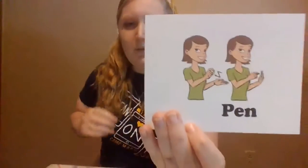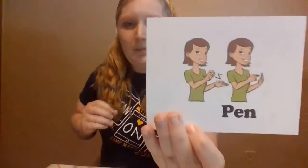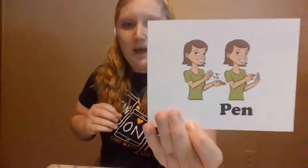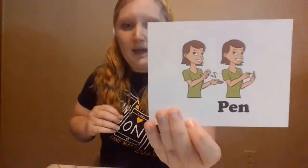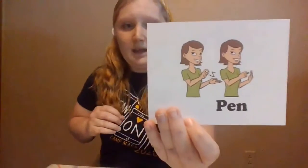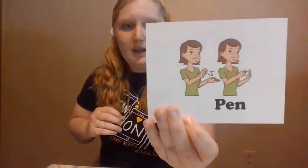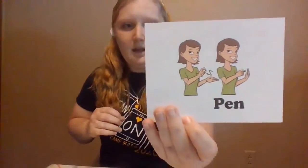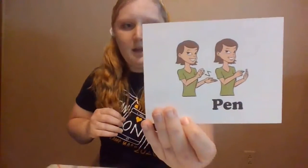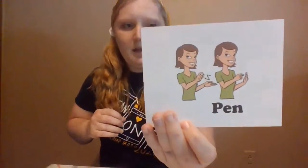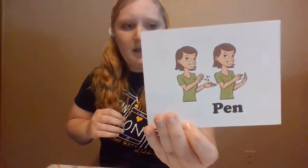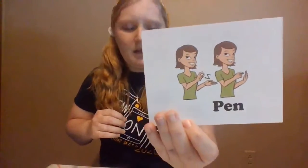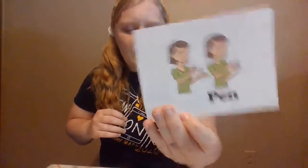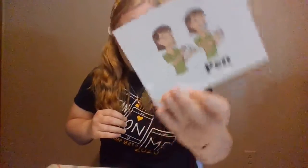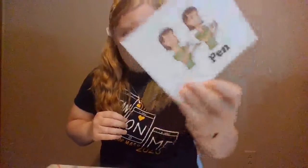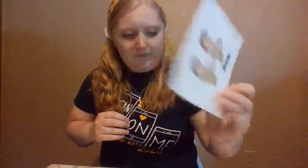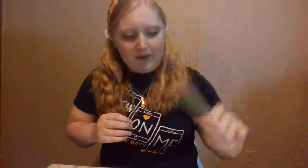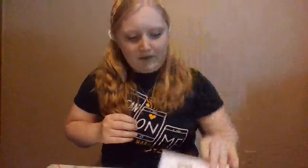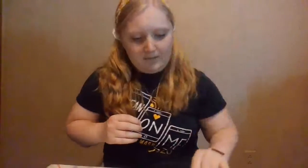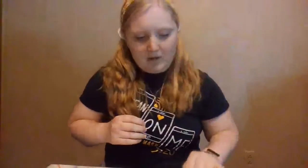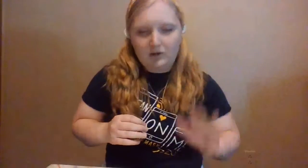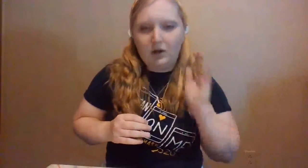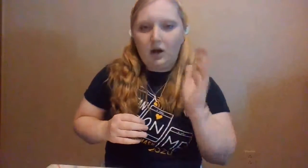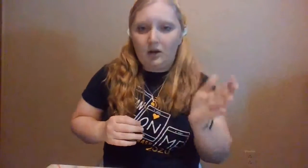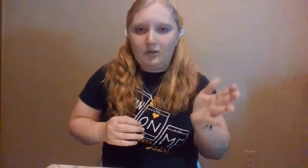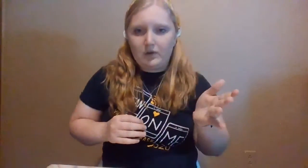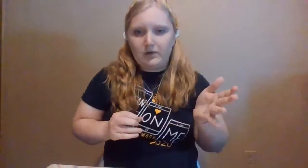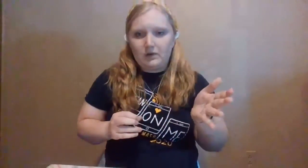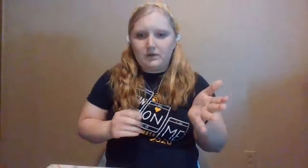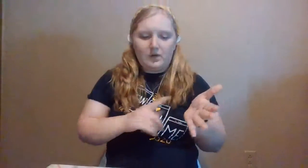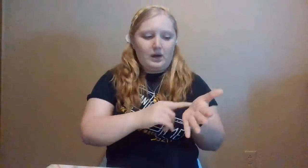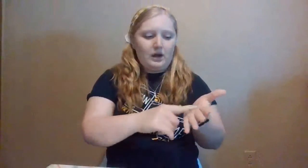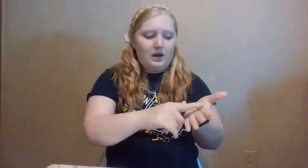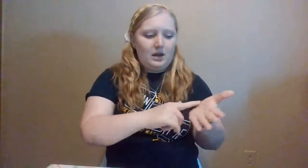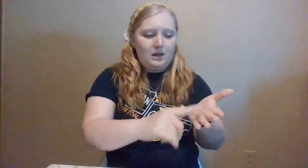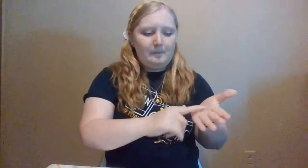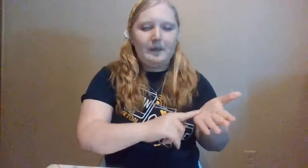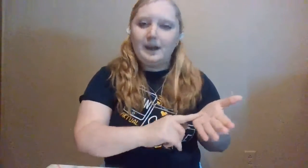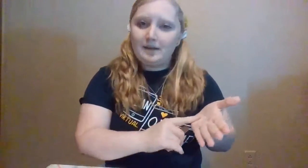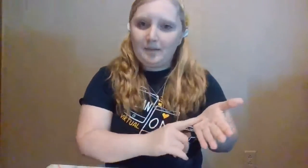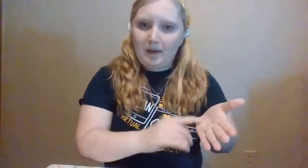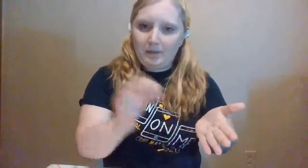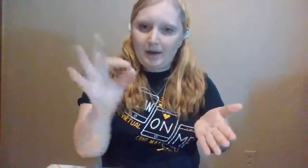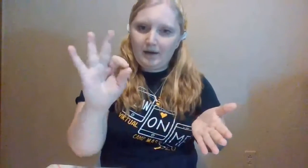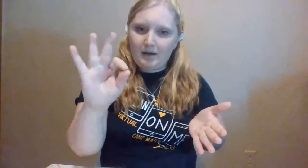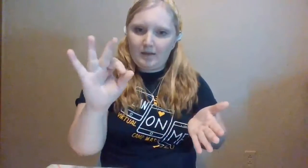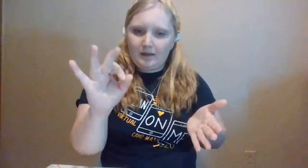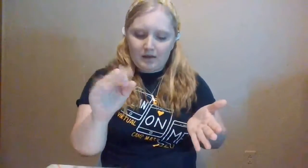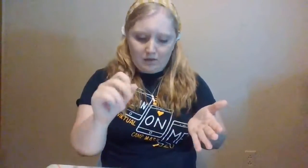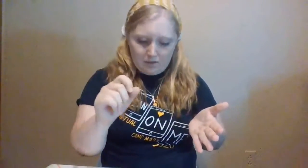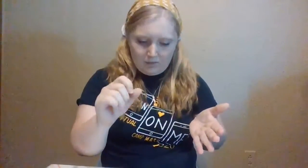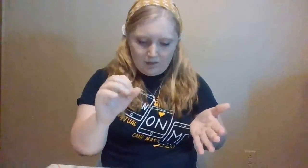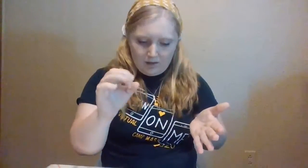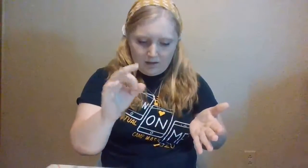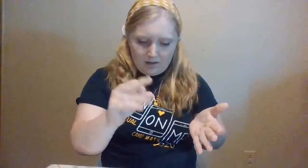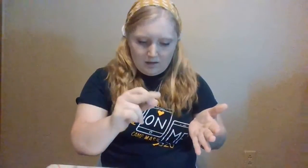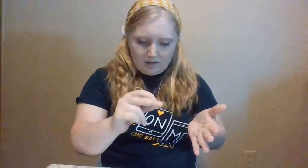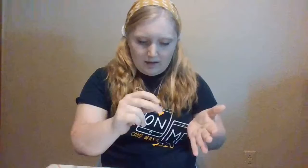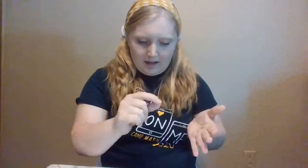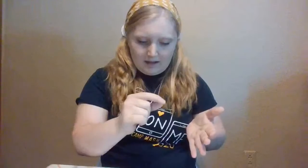for pen, it's very similar to art. So you use your hand as the paper, and then you kind